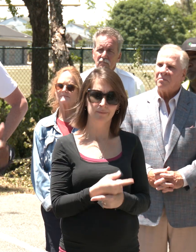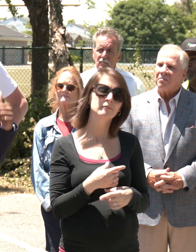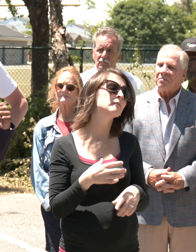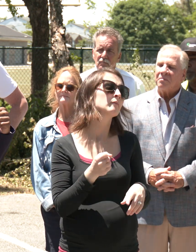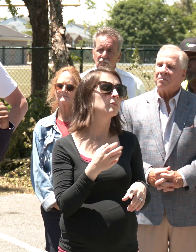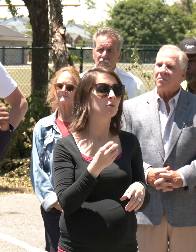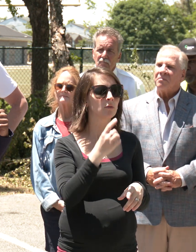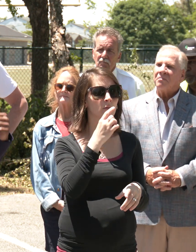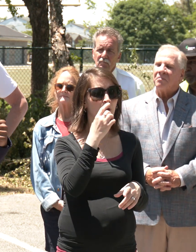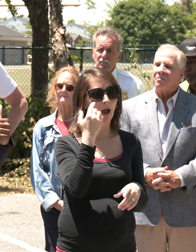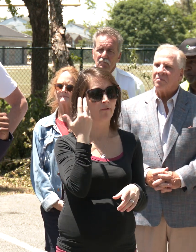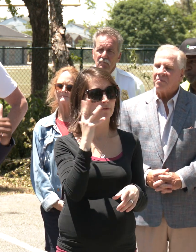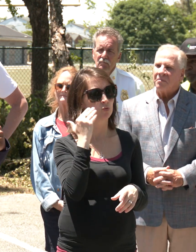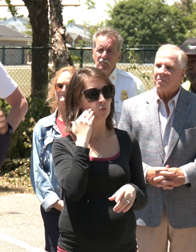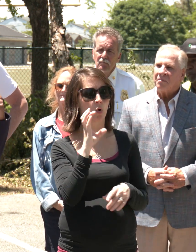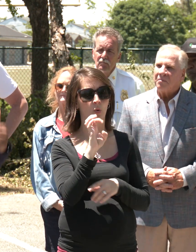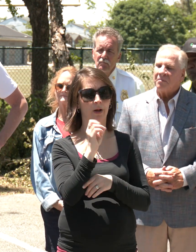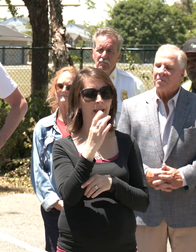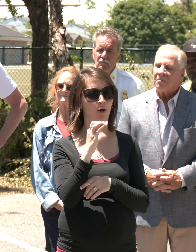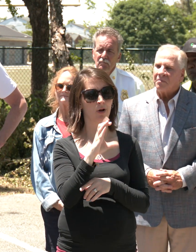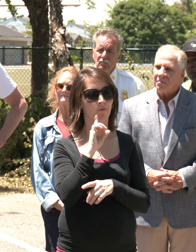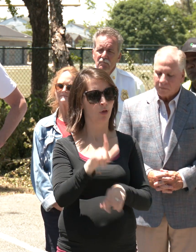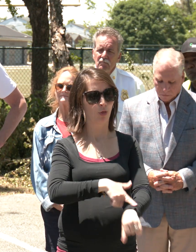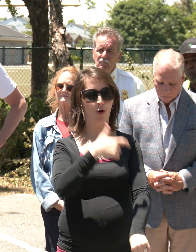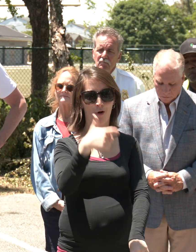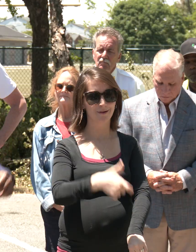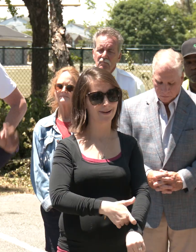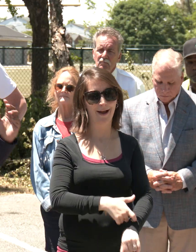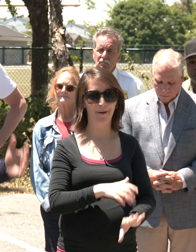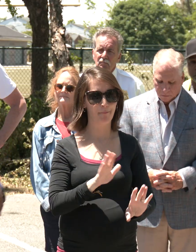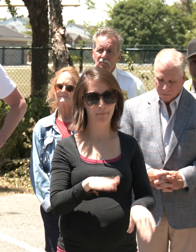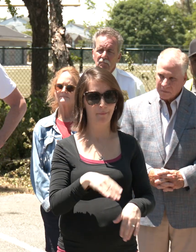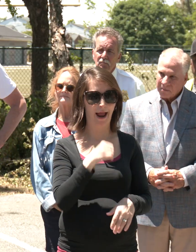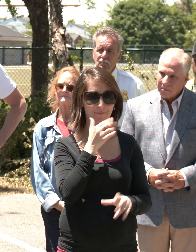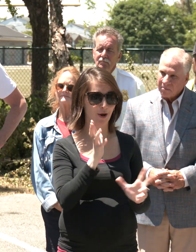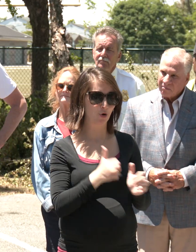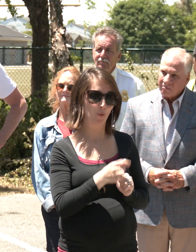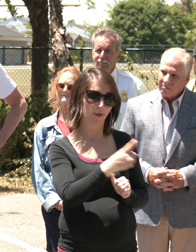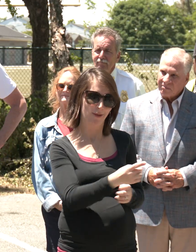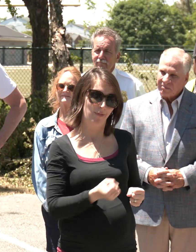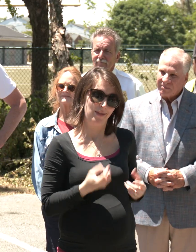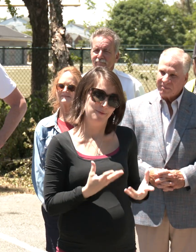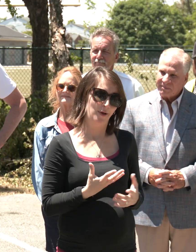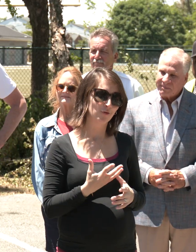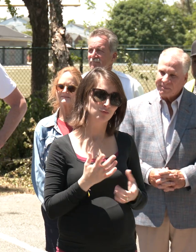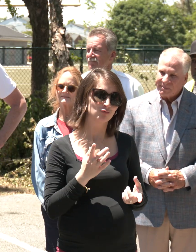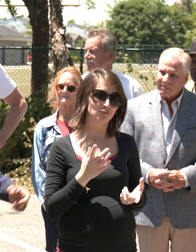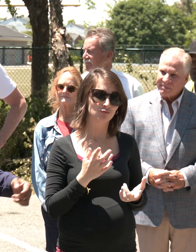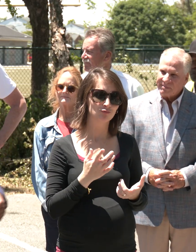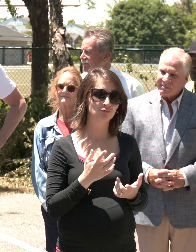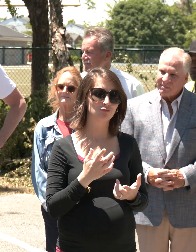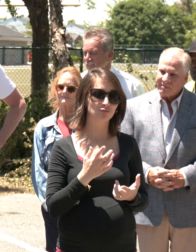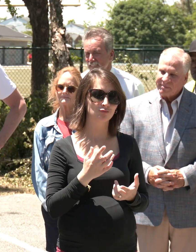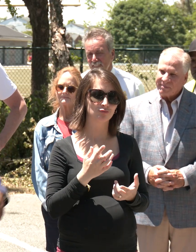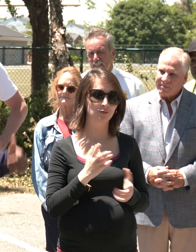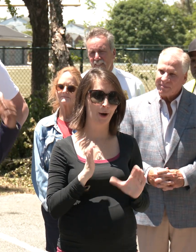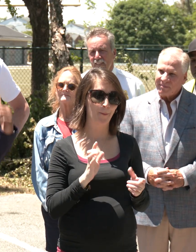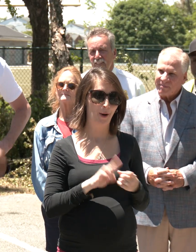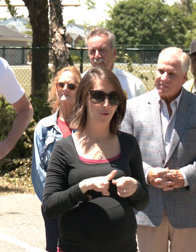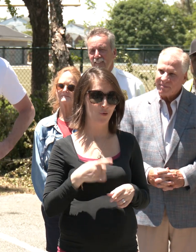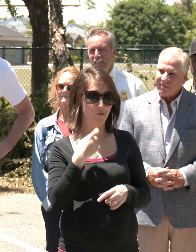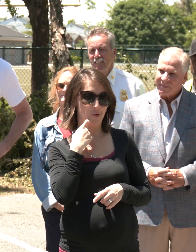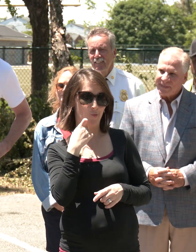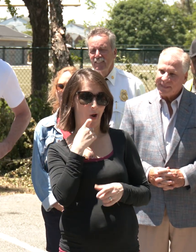think I've known Eric for a long time, and I don't think I've talked to him this much in these last few weeks than